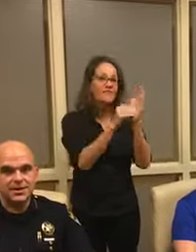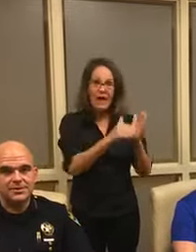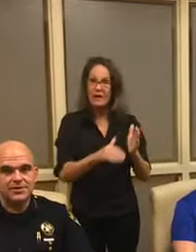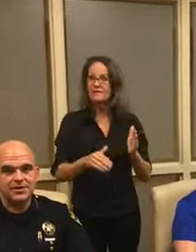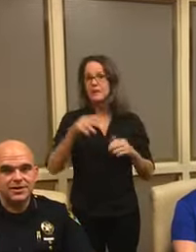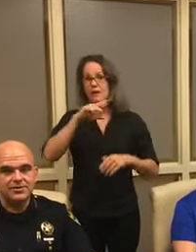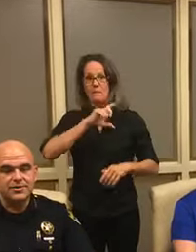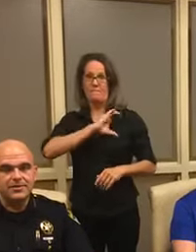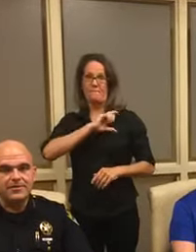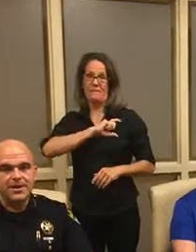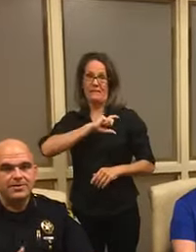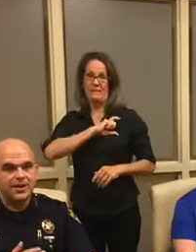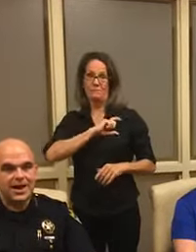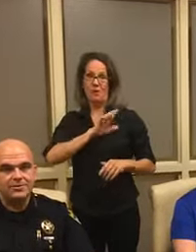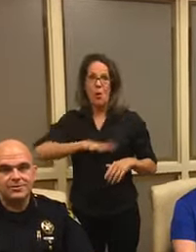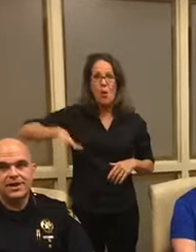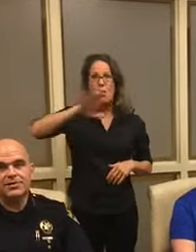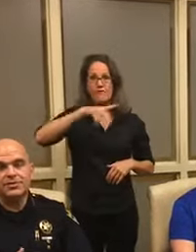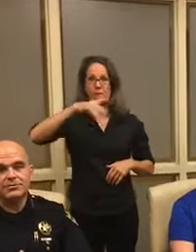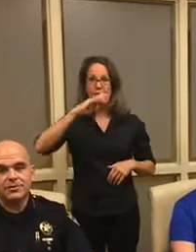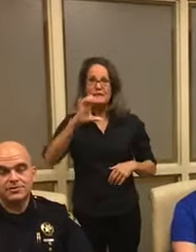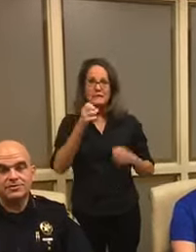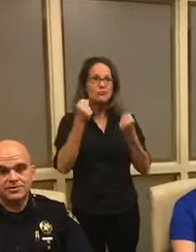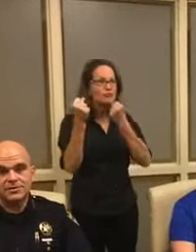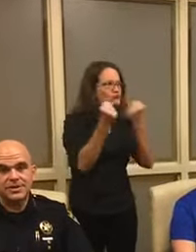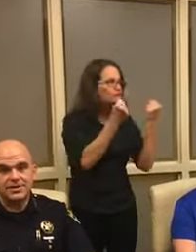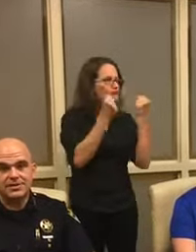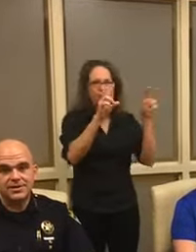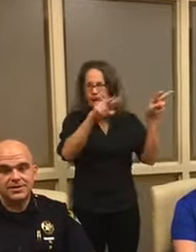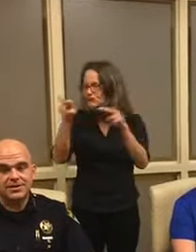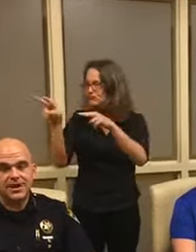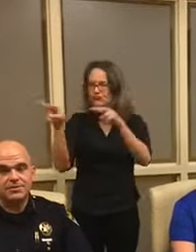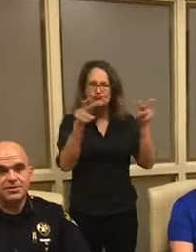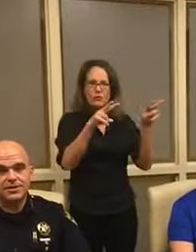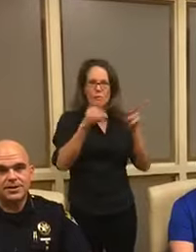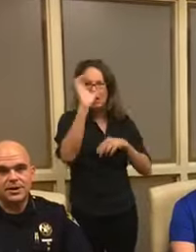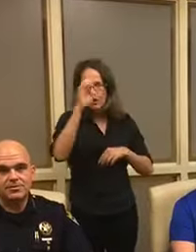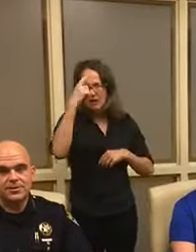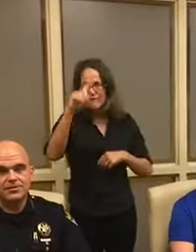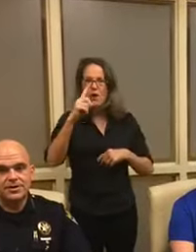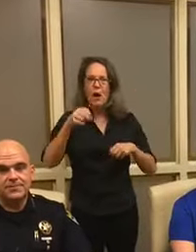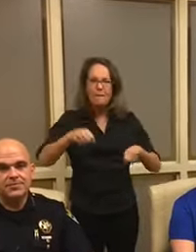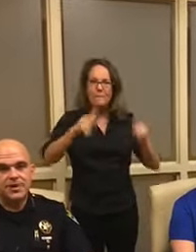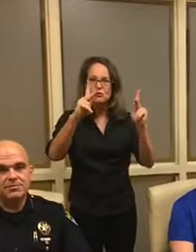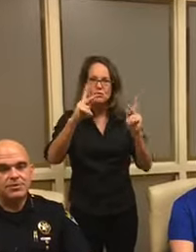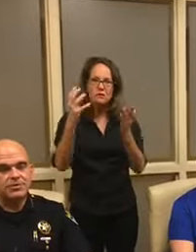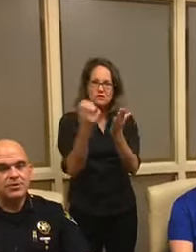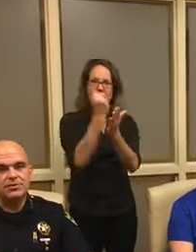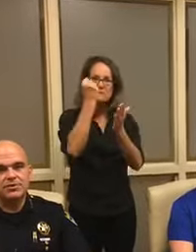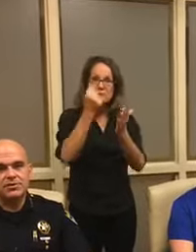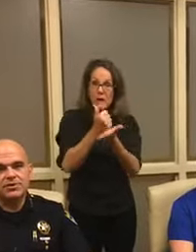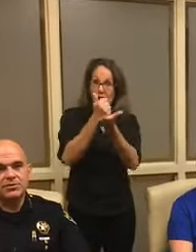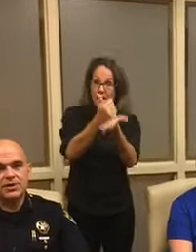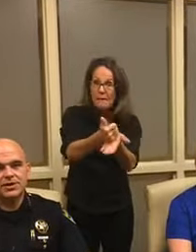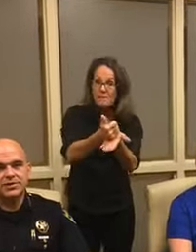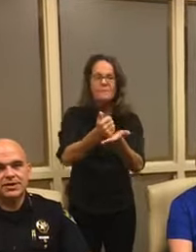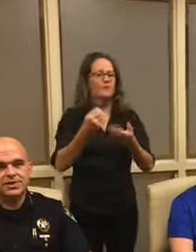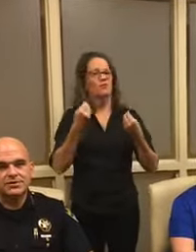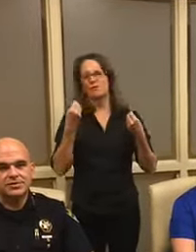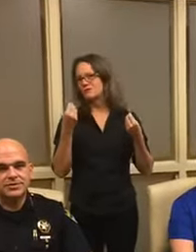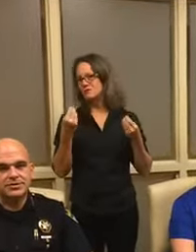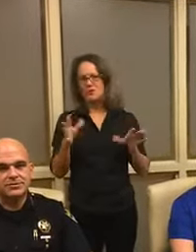Beach County right now, and they're out and they're seeking the opportunity to help you. But we really, really don't want to go